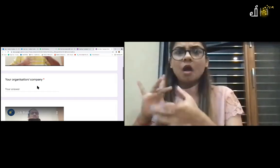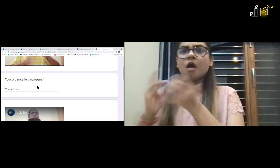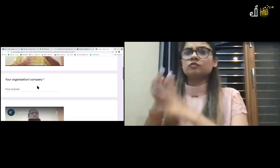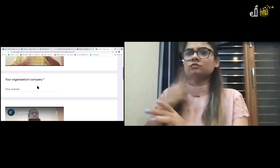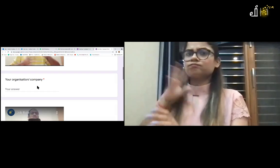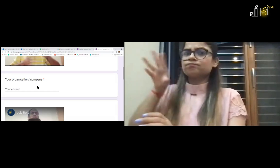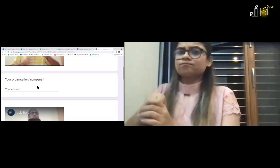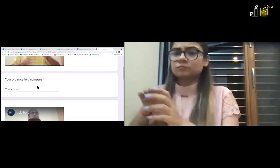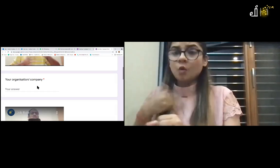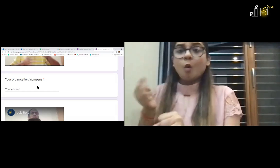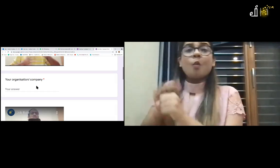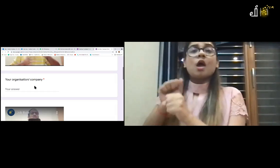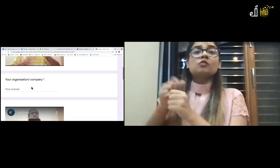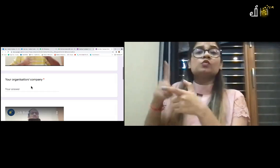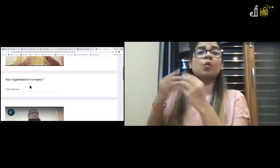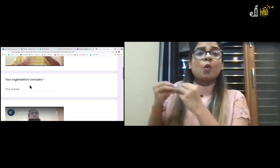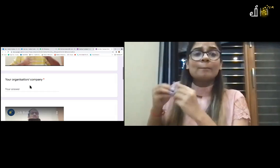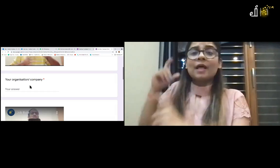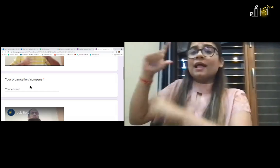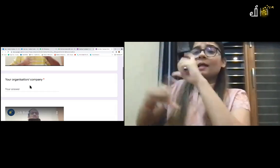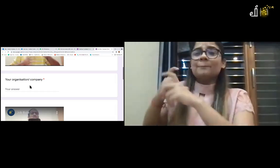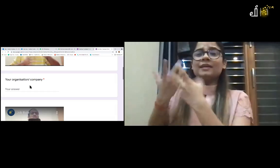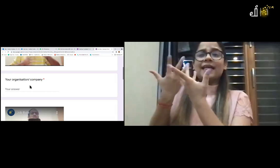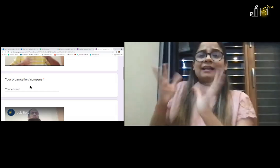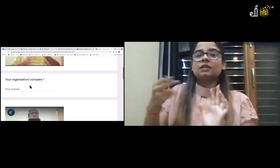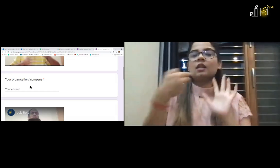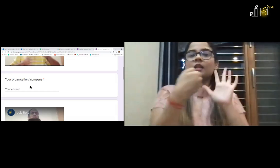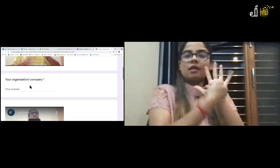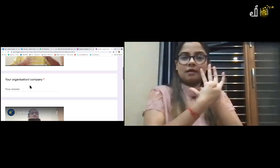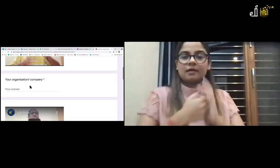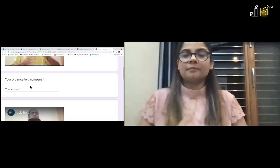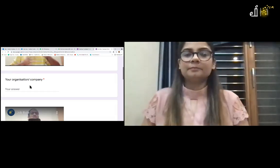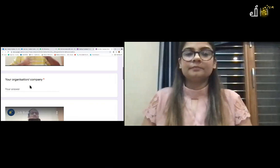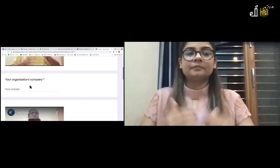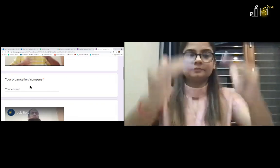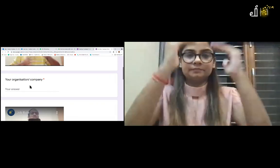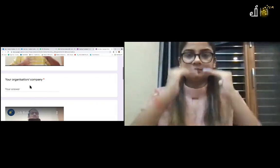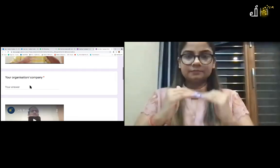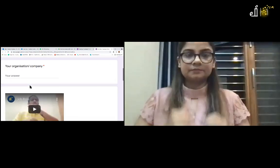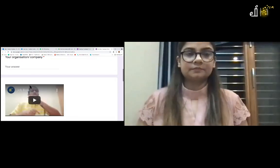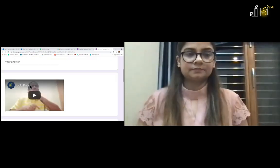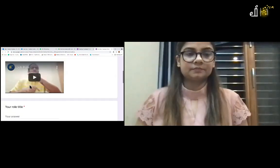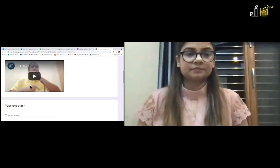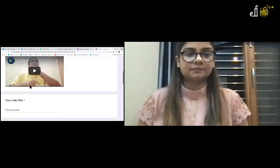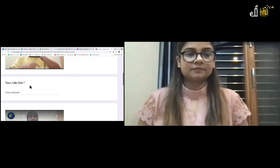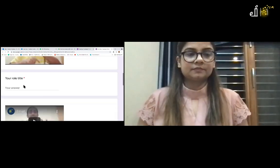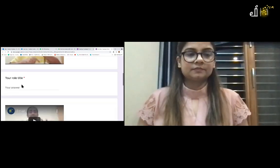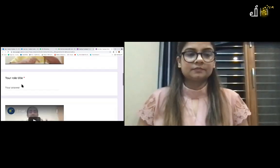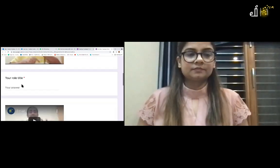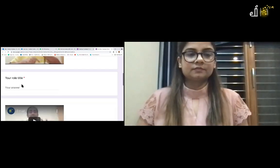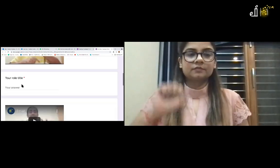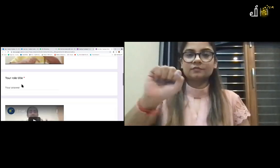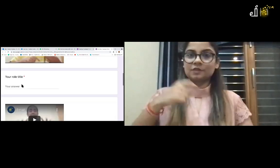Like, if you're a member of an organization, or if you're a member of a company, any wherever you're working, you can add that name.